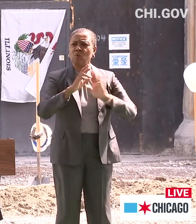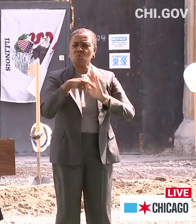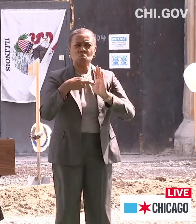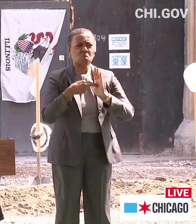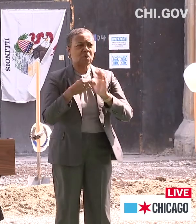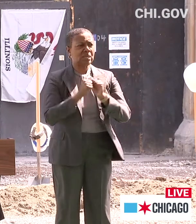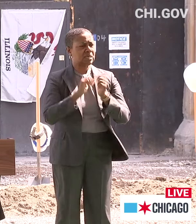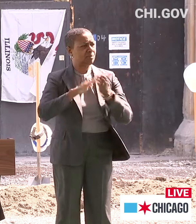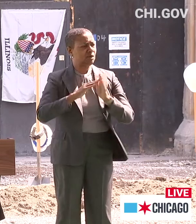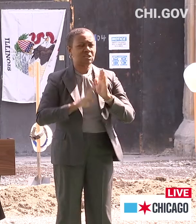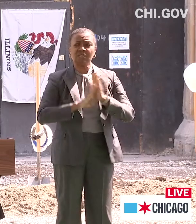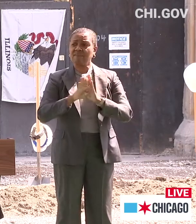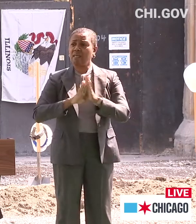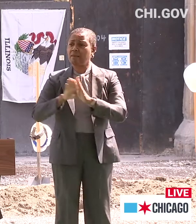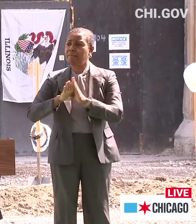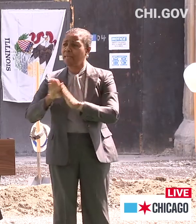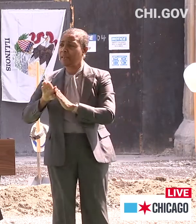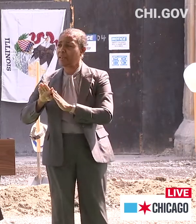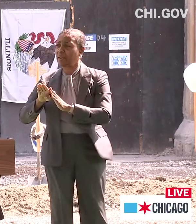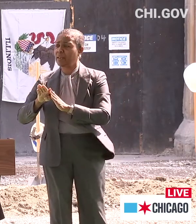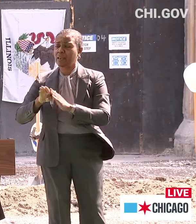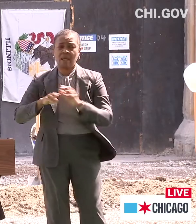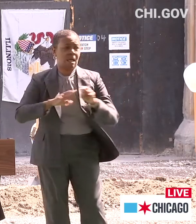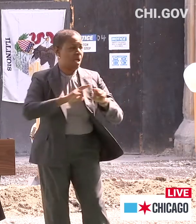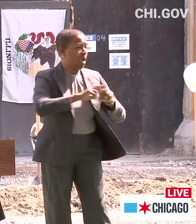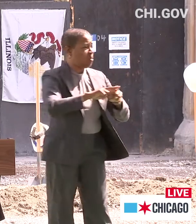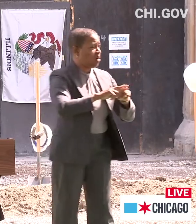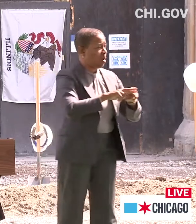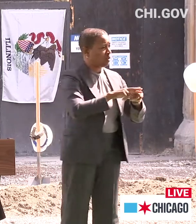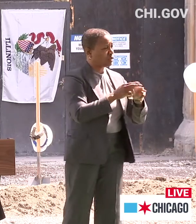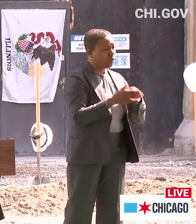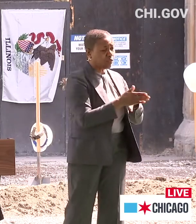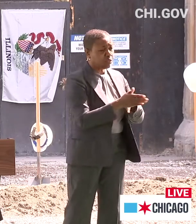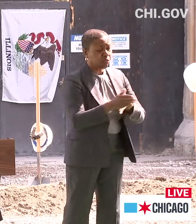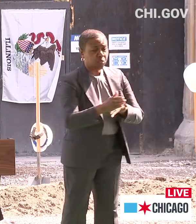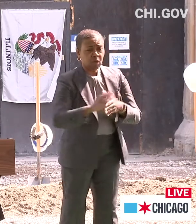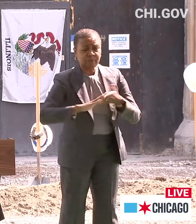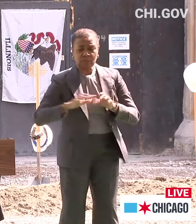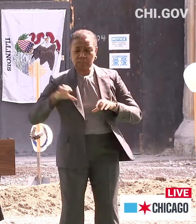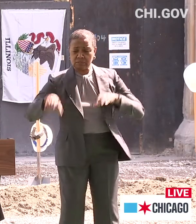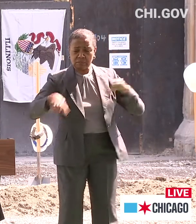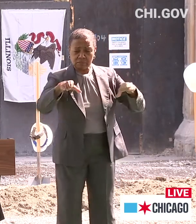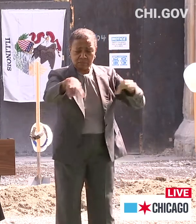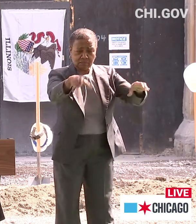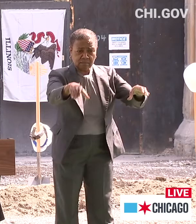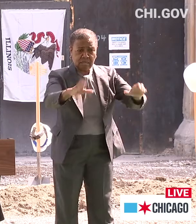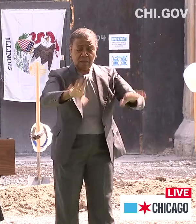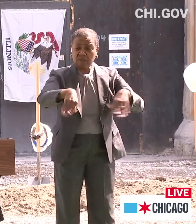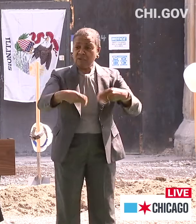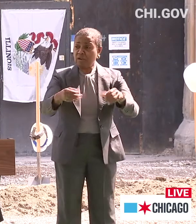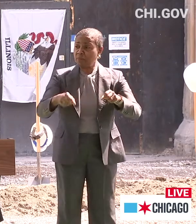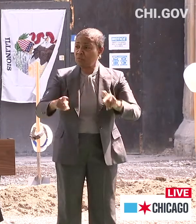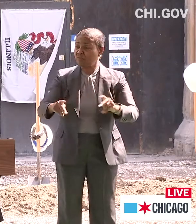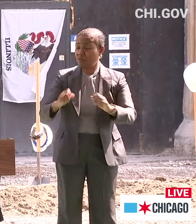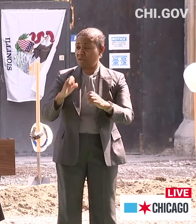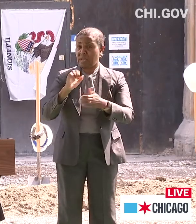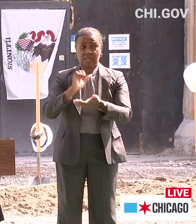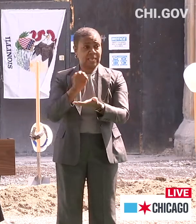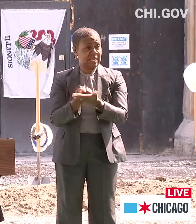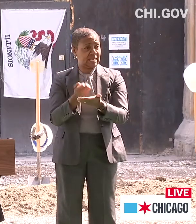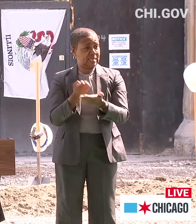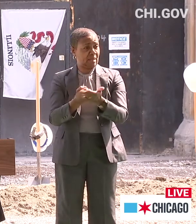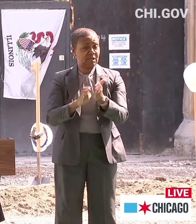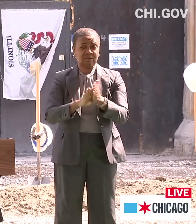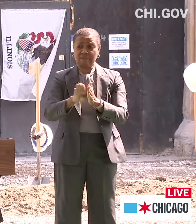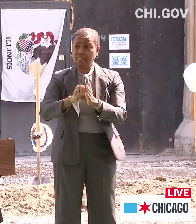community development. Where the railroads ran, communities grew and spurred around them and provided opportunity for economic development. And